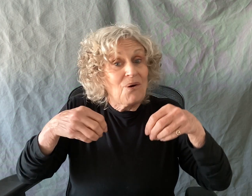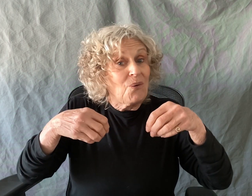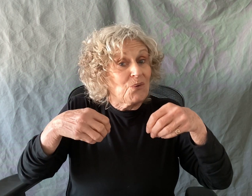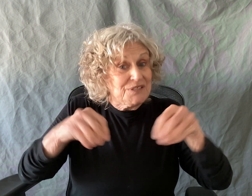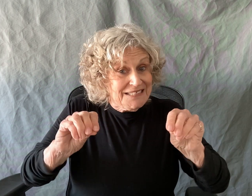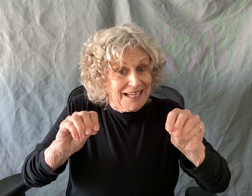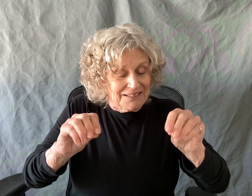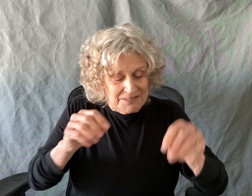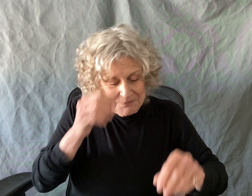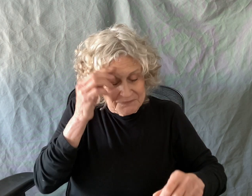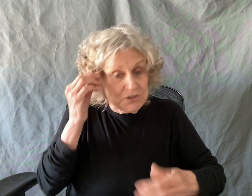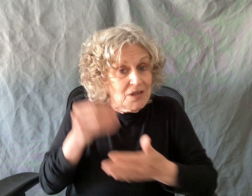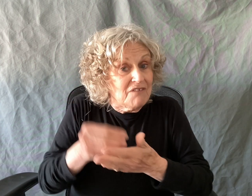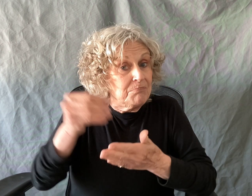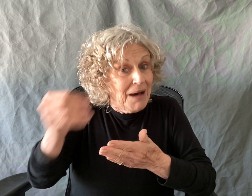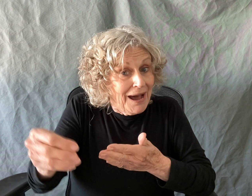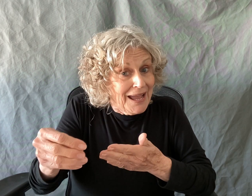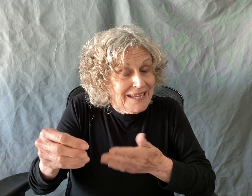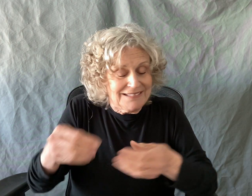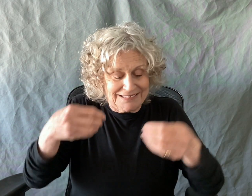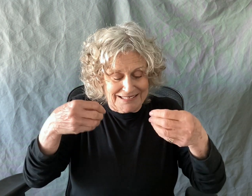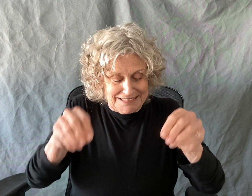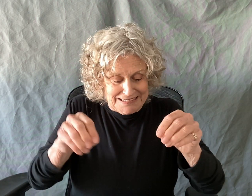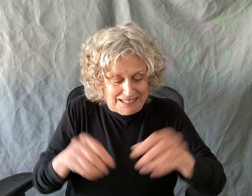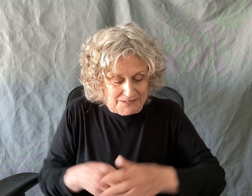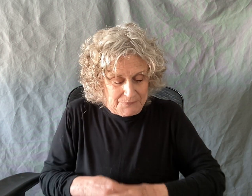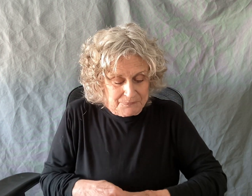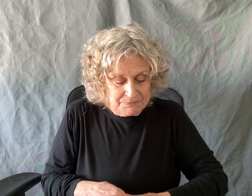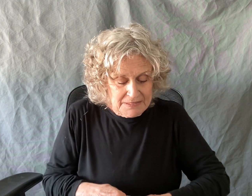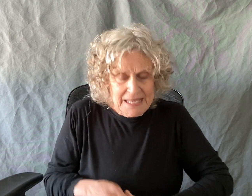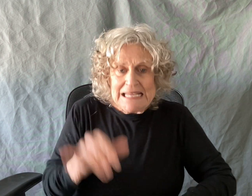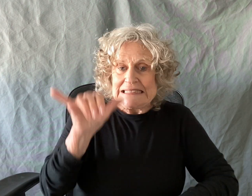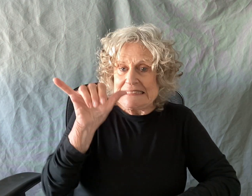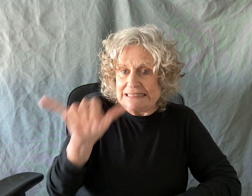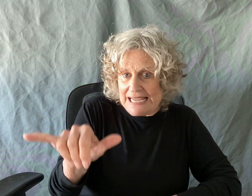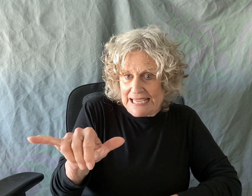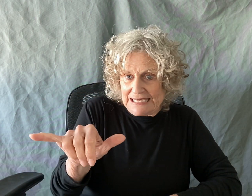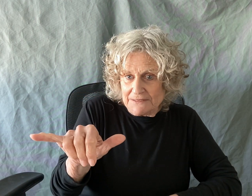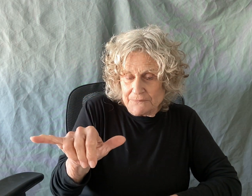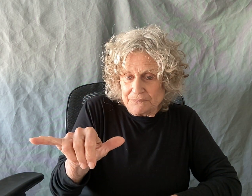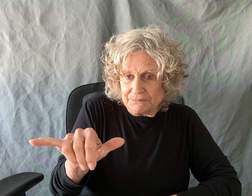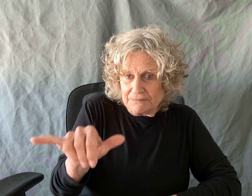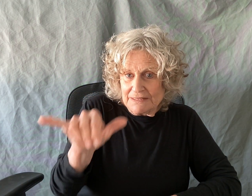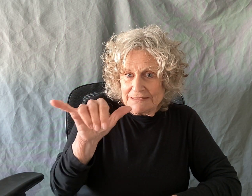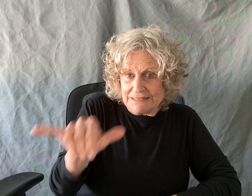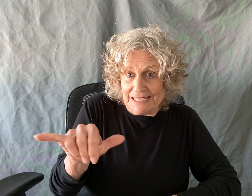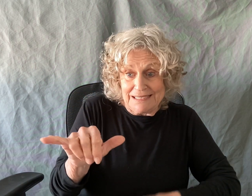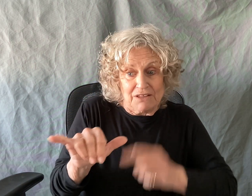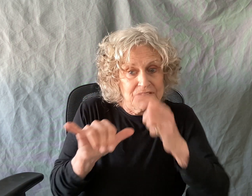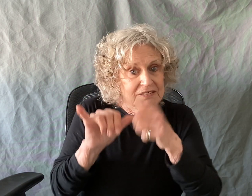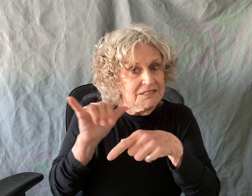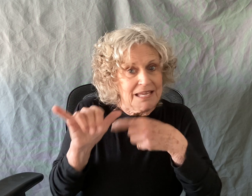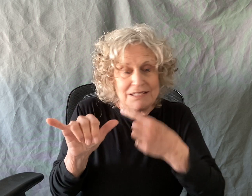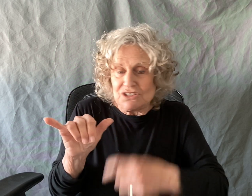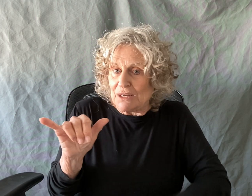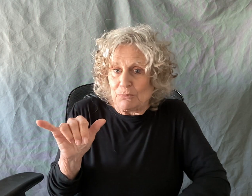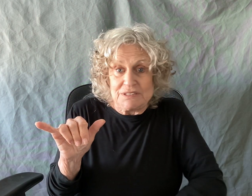or sell. So you have buy and sell. Stay. Now this hand shape, we see